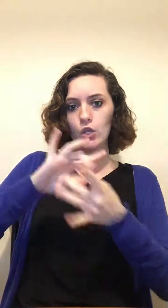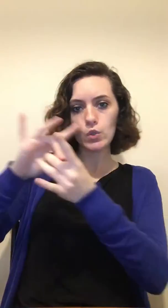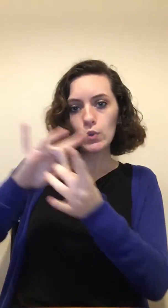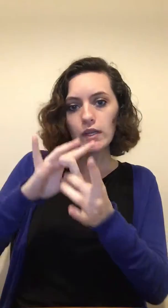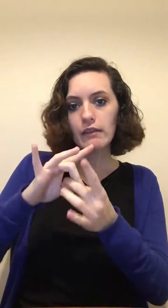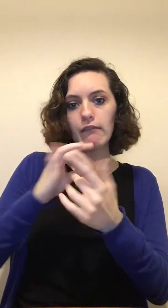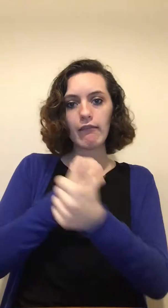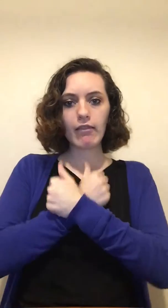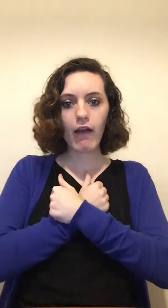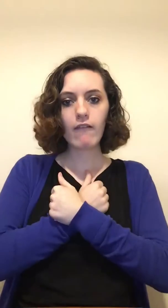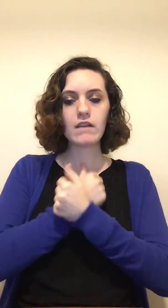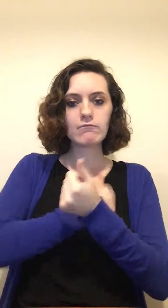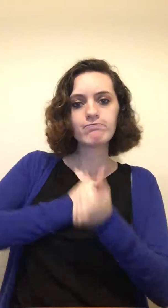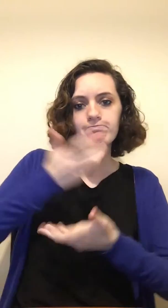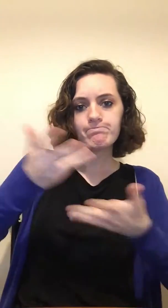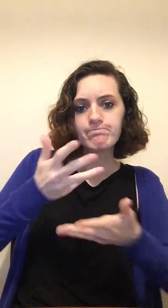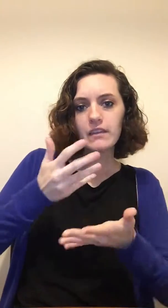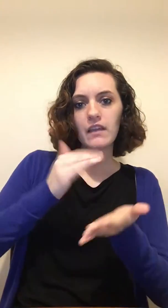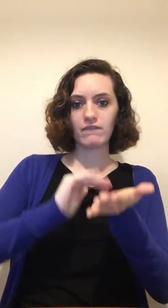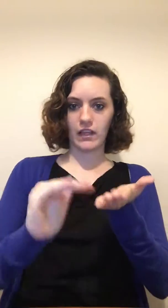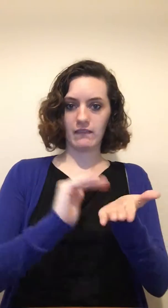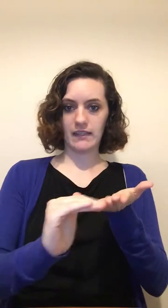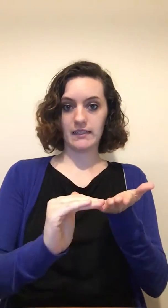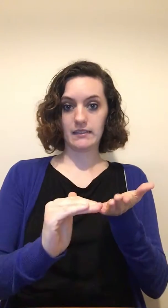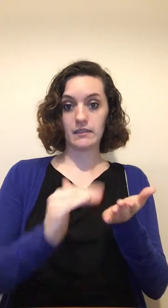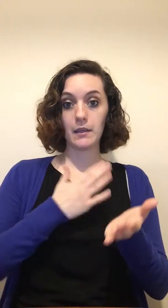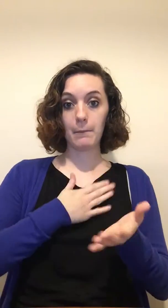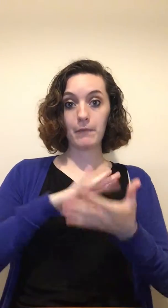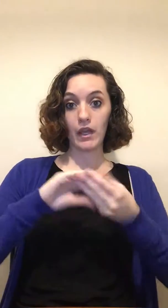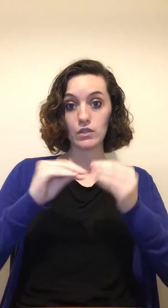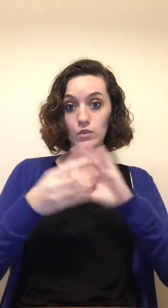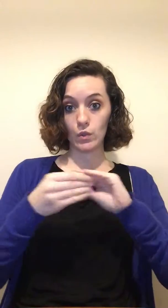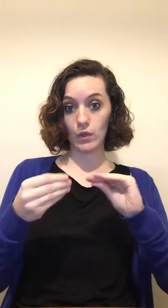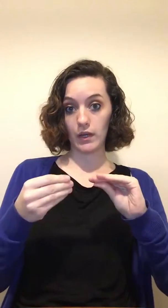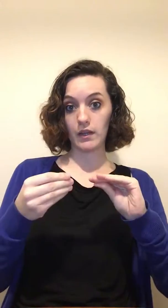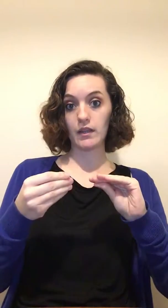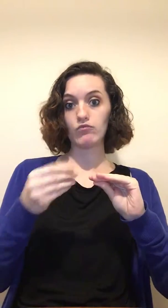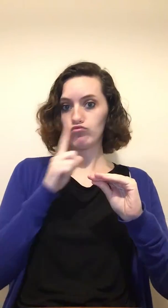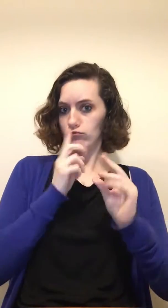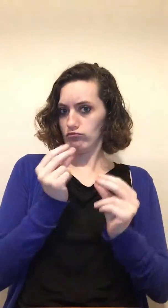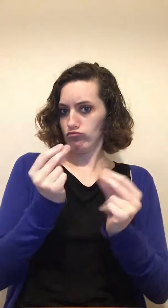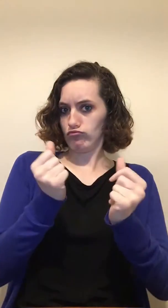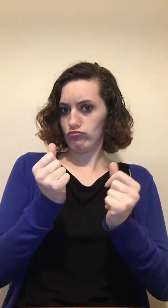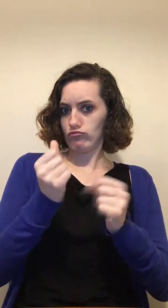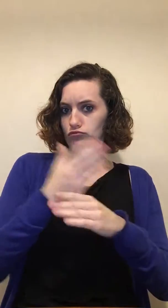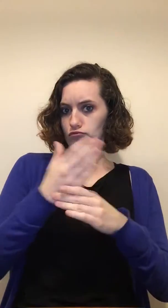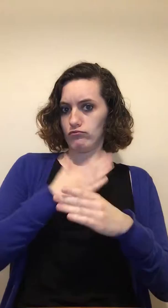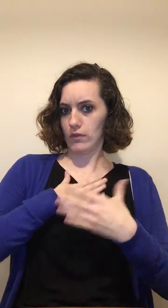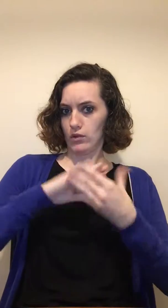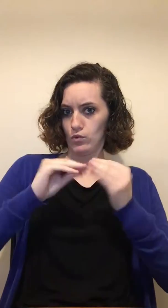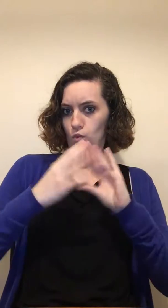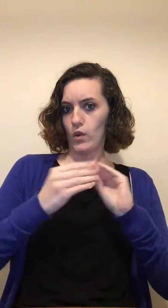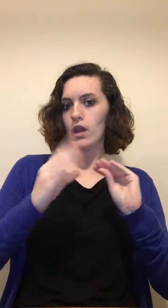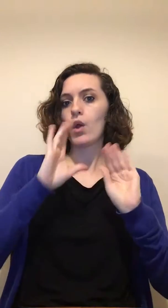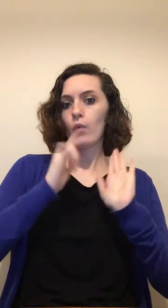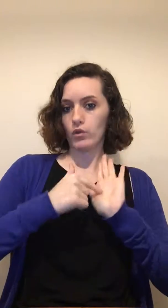forgiveness. And the story I'm going to share with you very quickly now is going to demonstrate that.